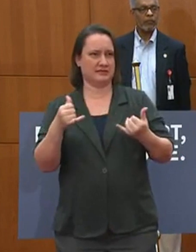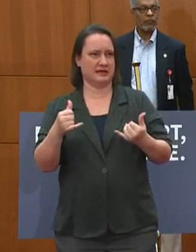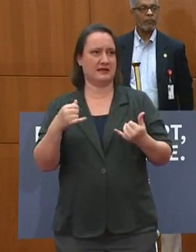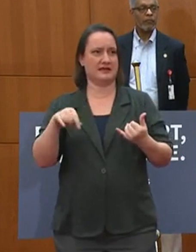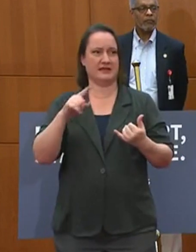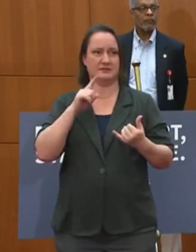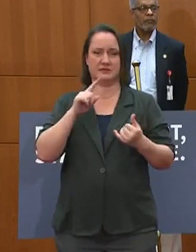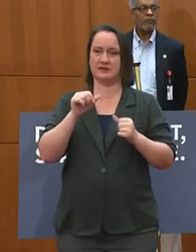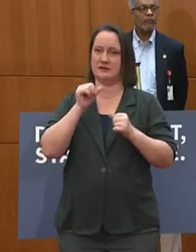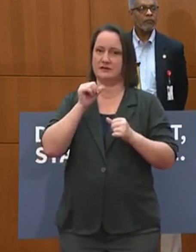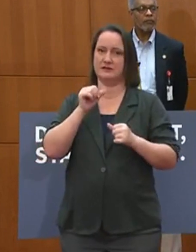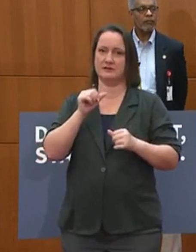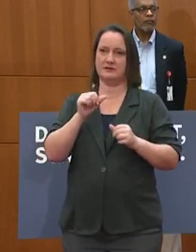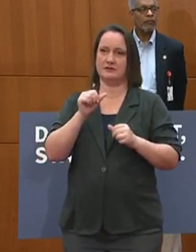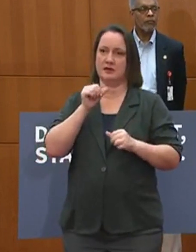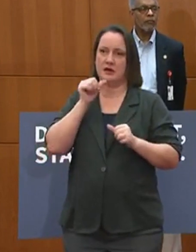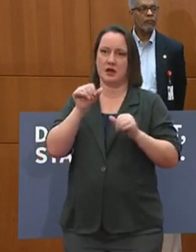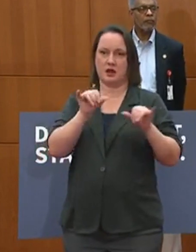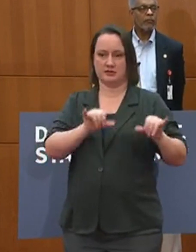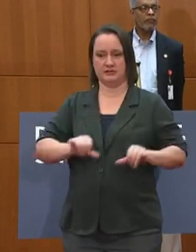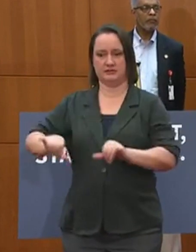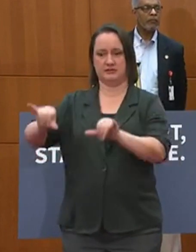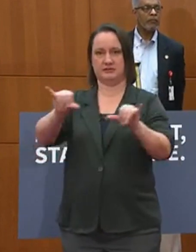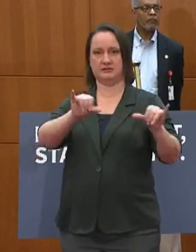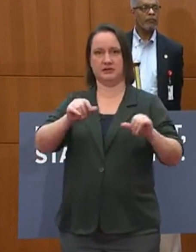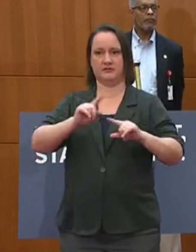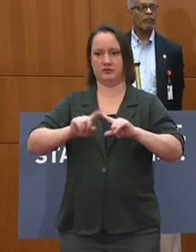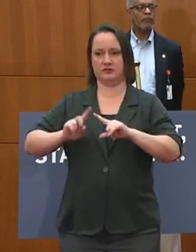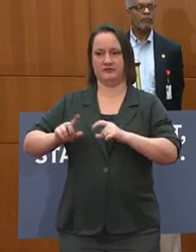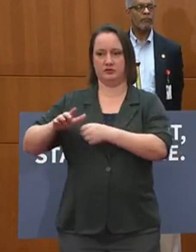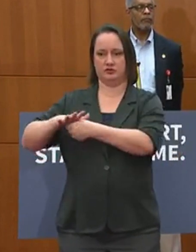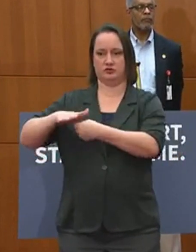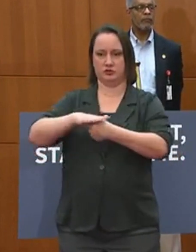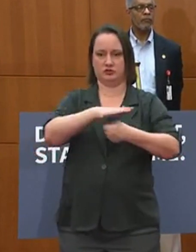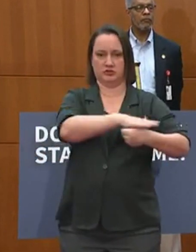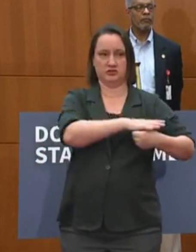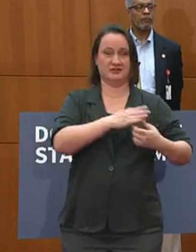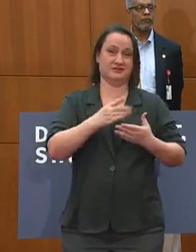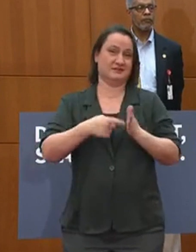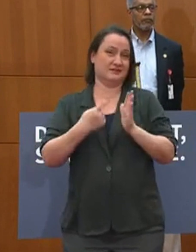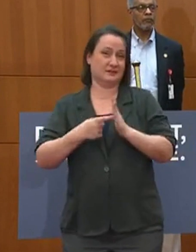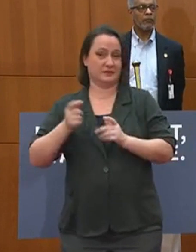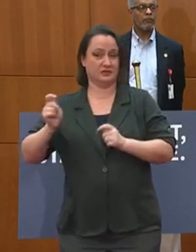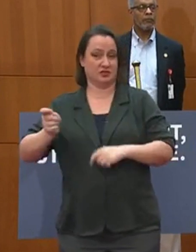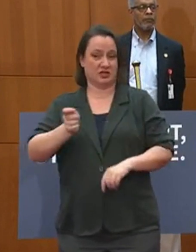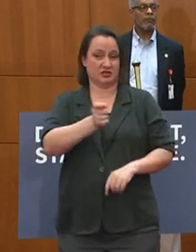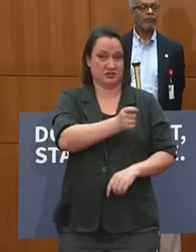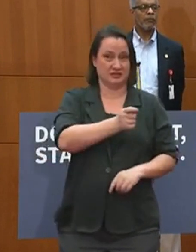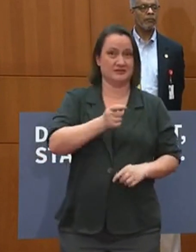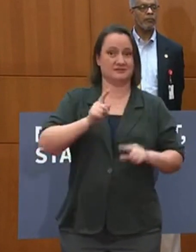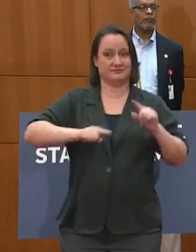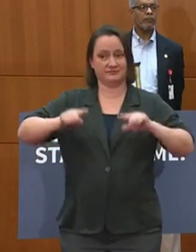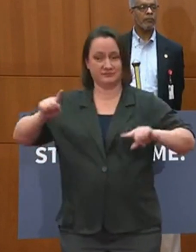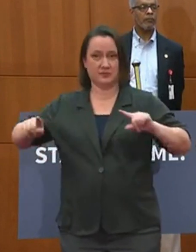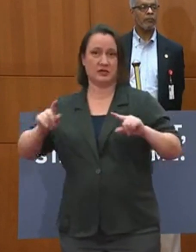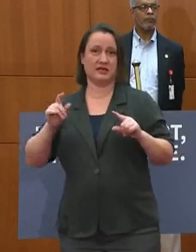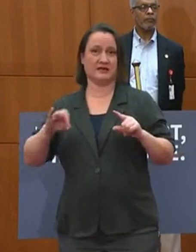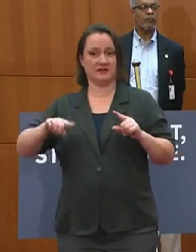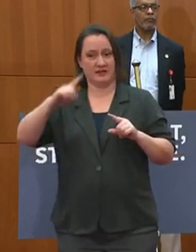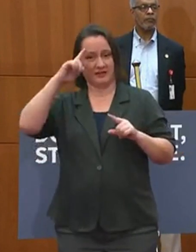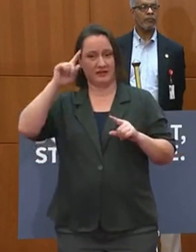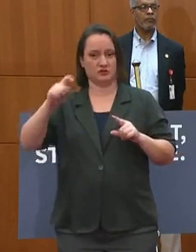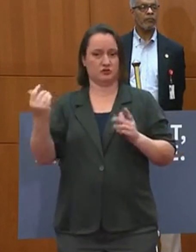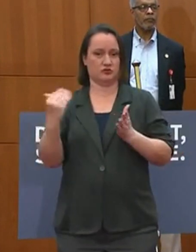very inconsistent across jurisdictions and even between judges as to whether or not they feel like they should